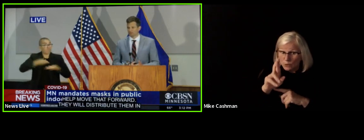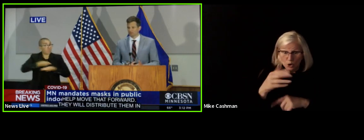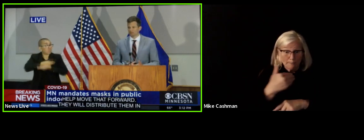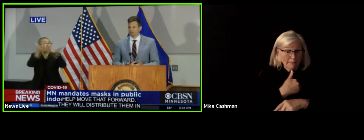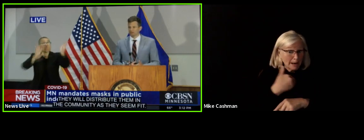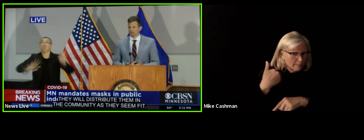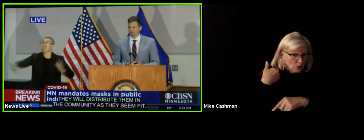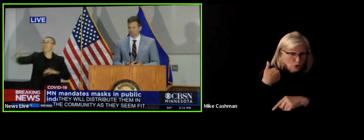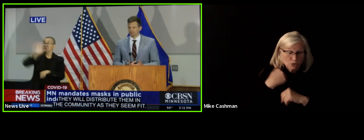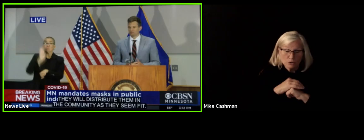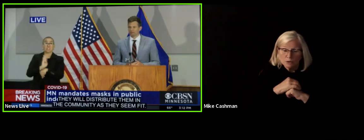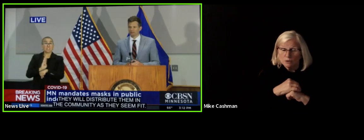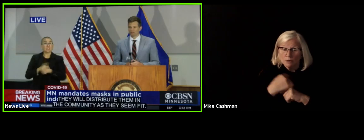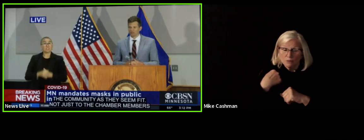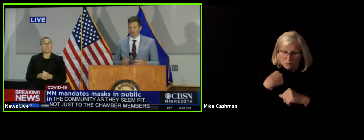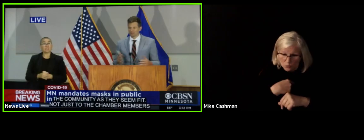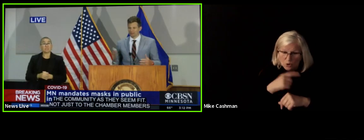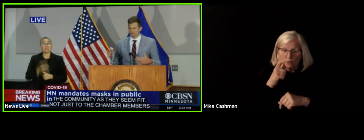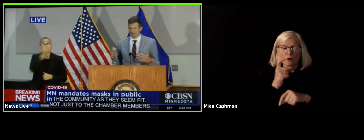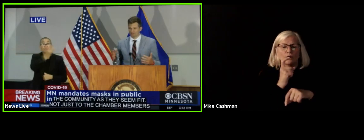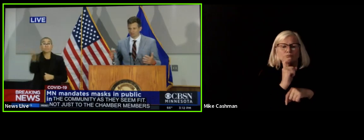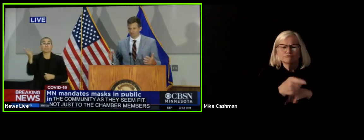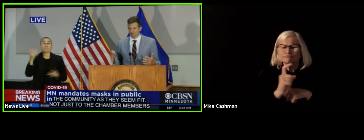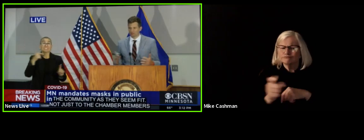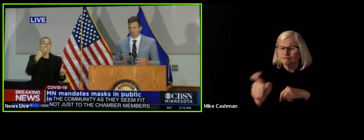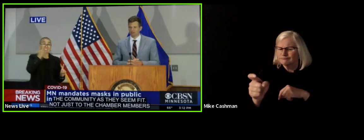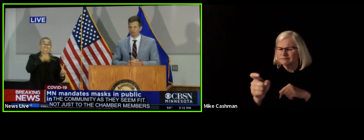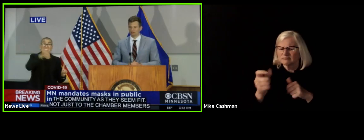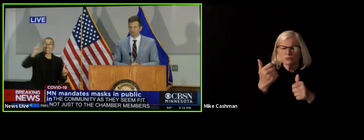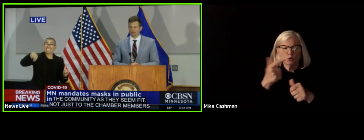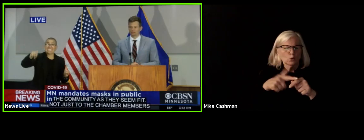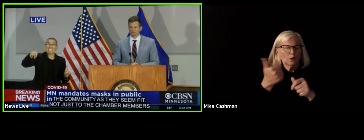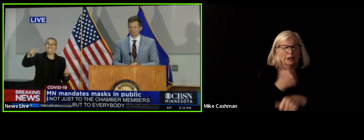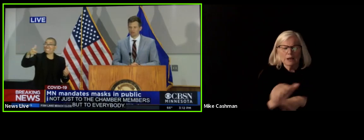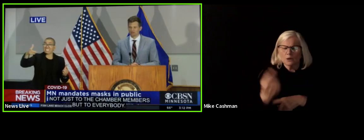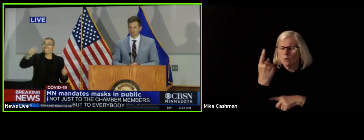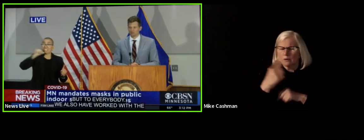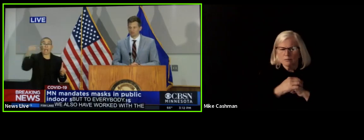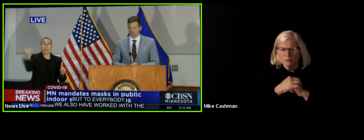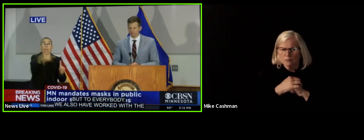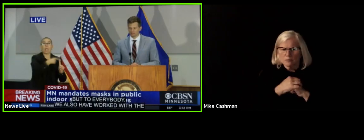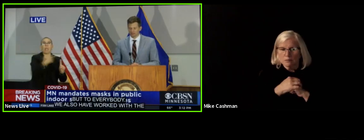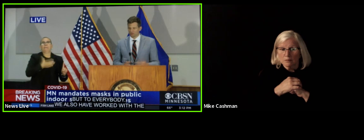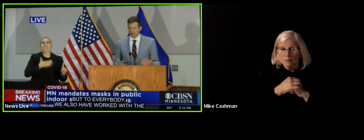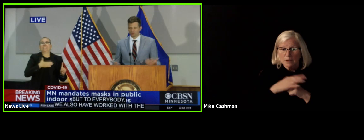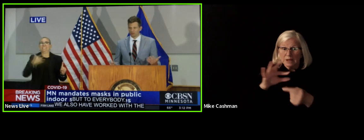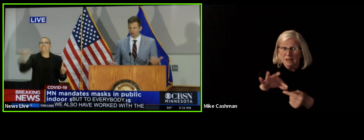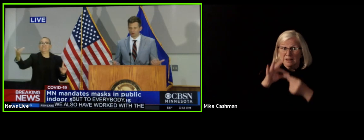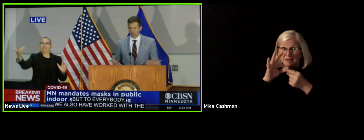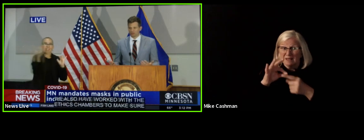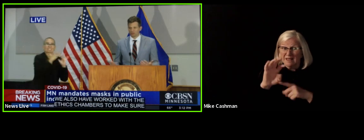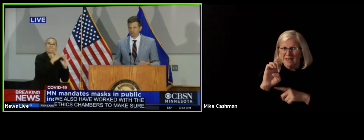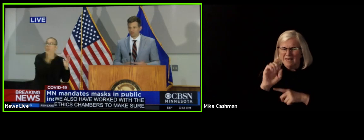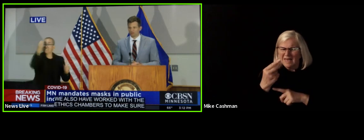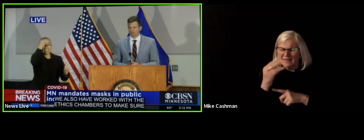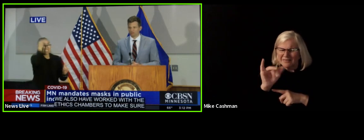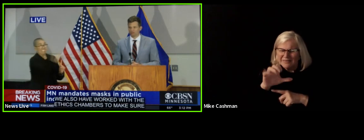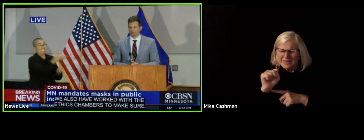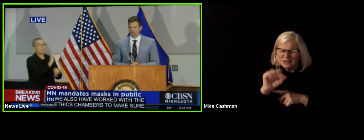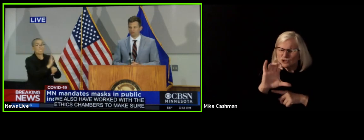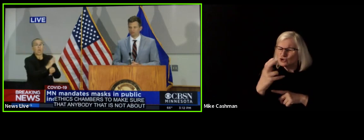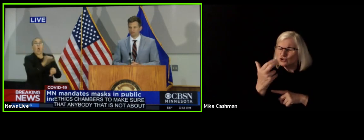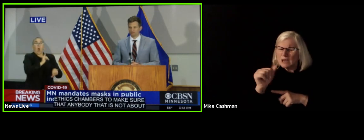sure that businesses who might not usually have a line into their chambers can get access to these masks as well. And again, just part of the partnership that we've really forged here